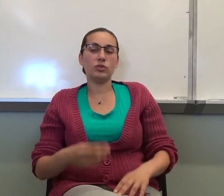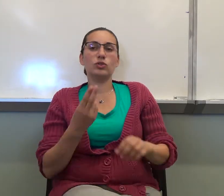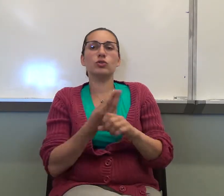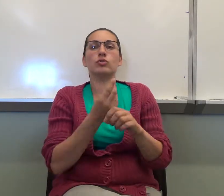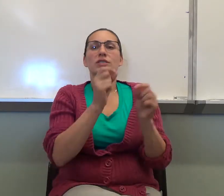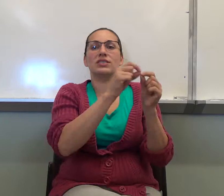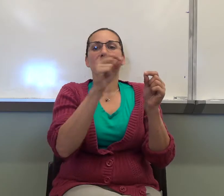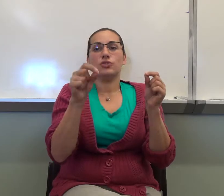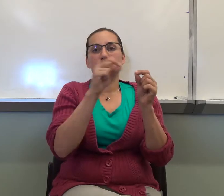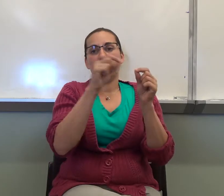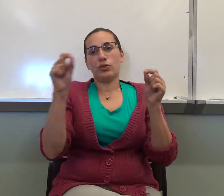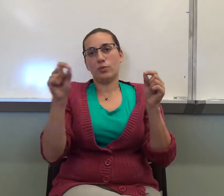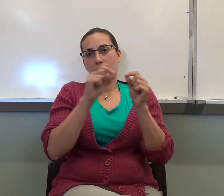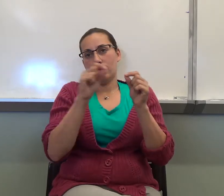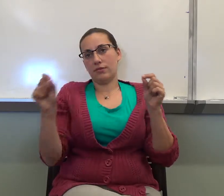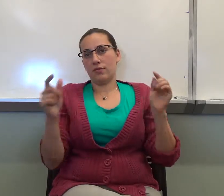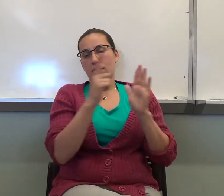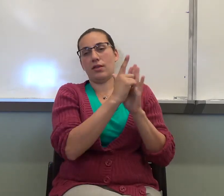to simplify them.